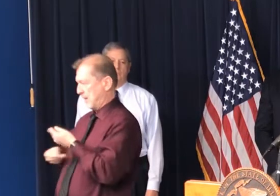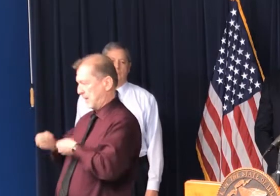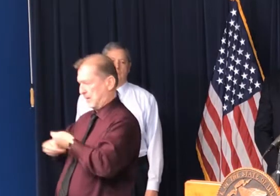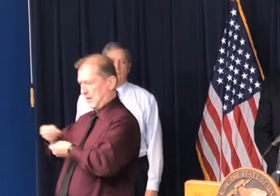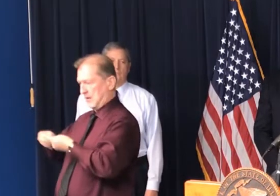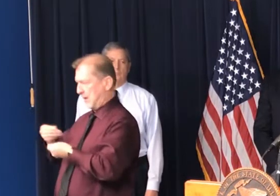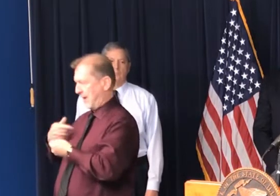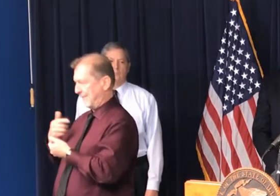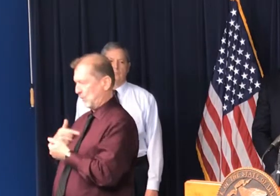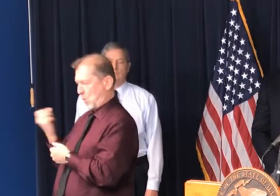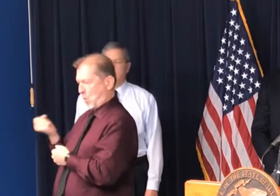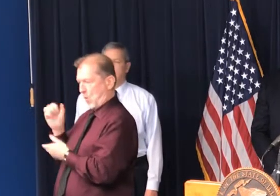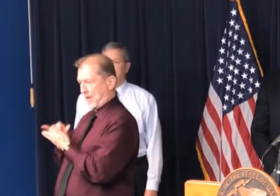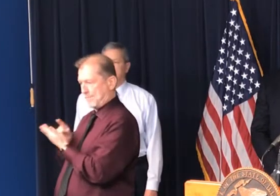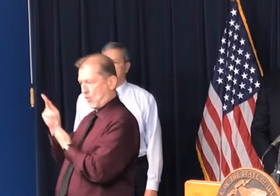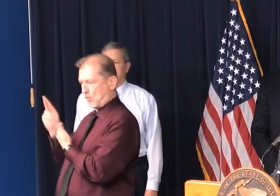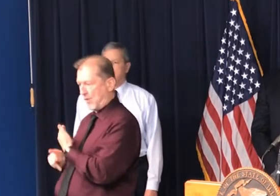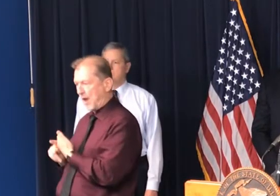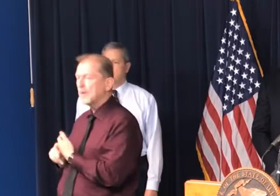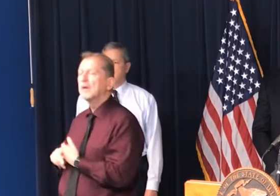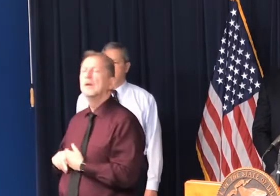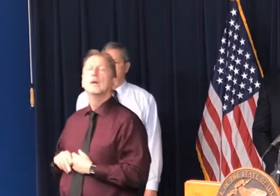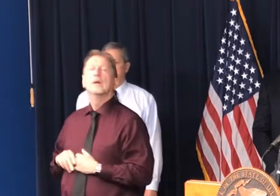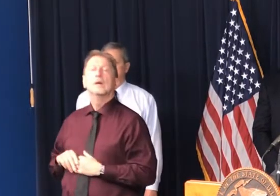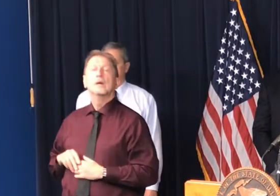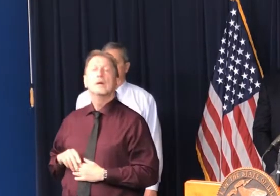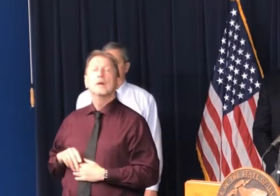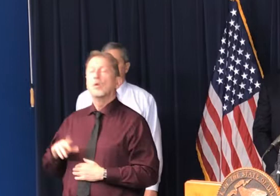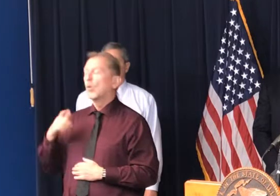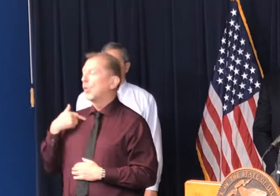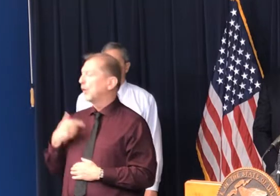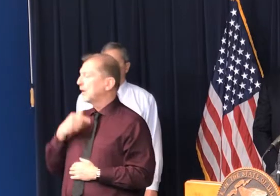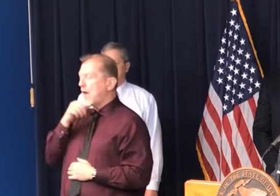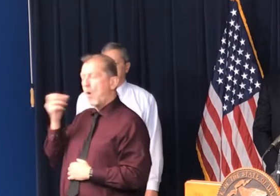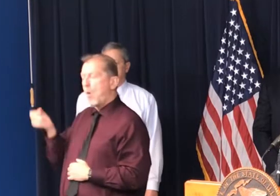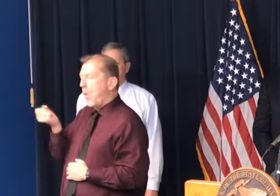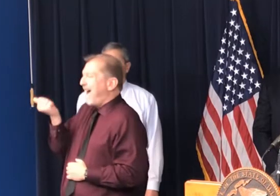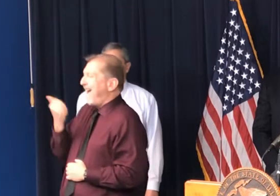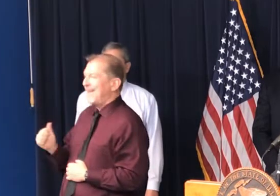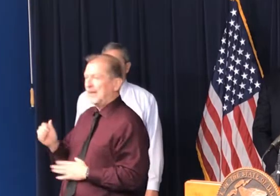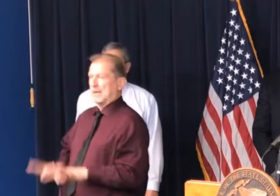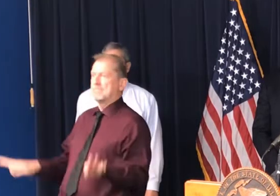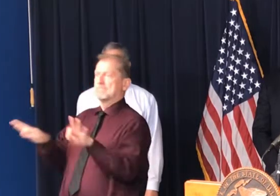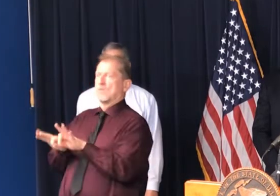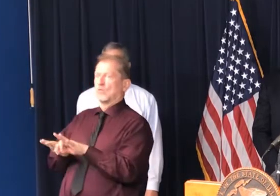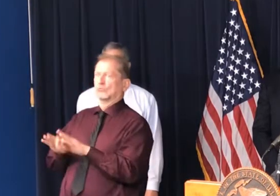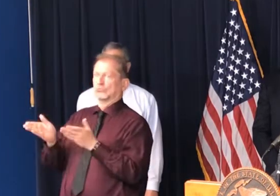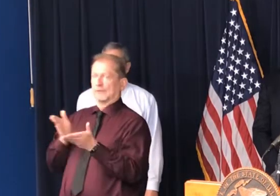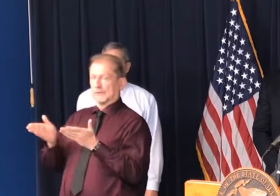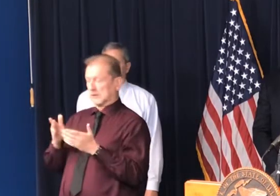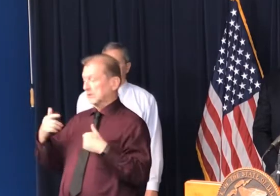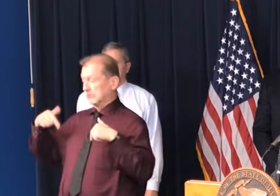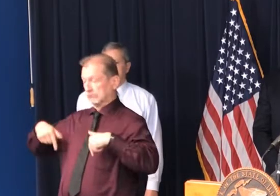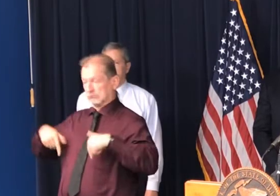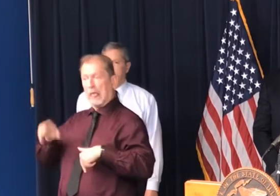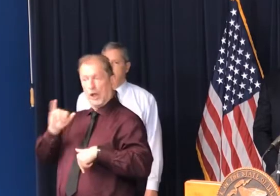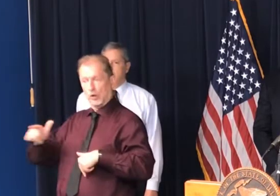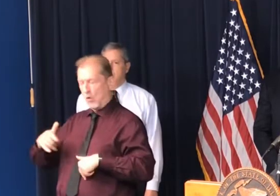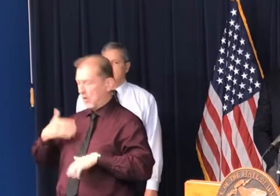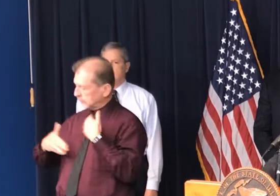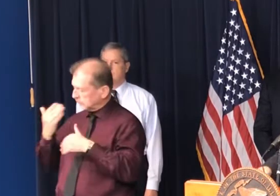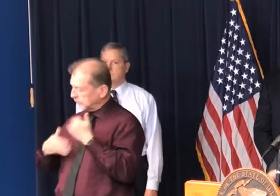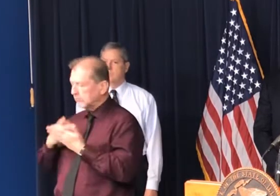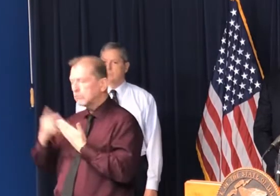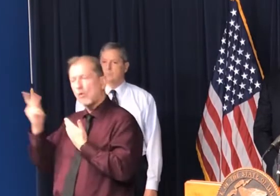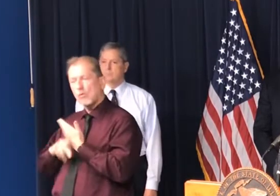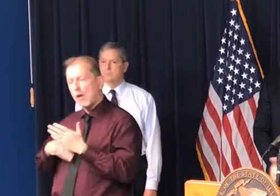of challenges in revenue? The answer is nothing that is a vital service, a critical service for people across the state will be